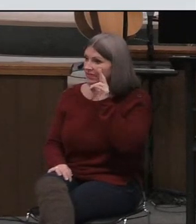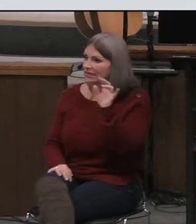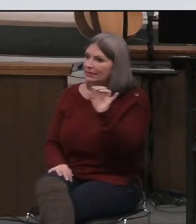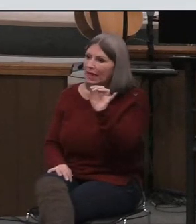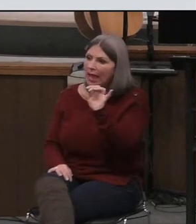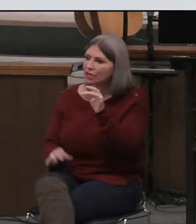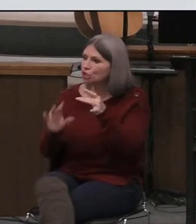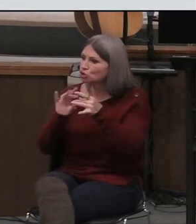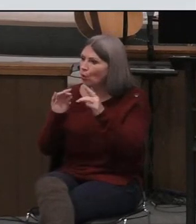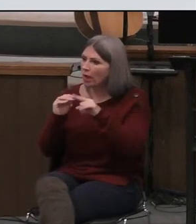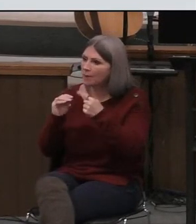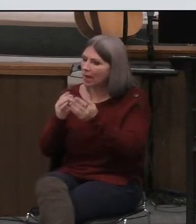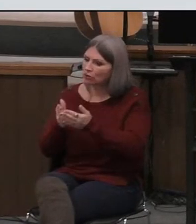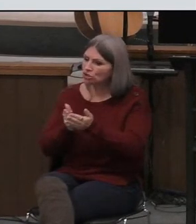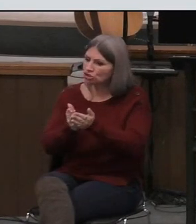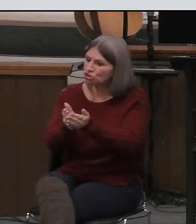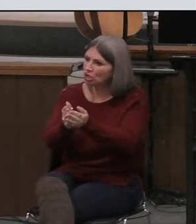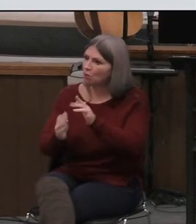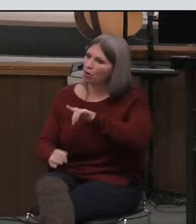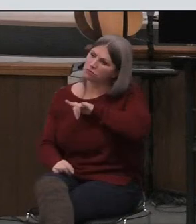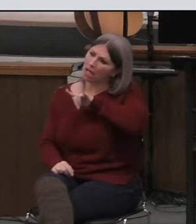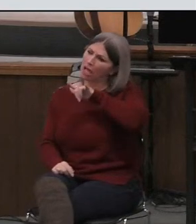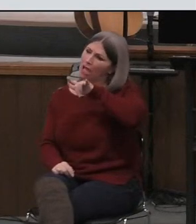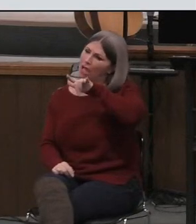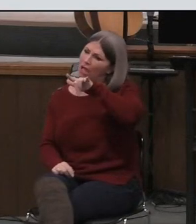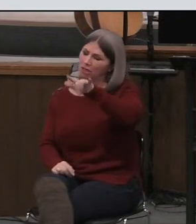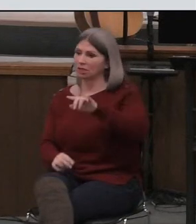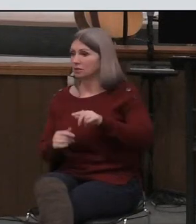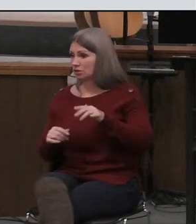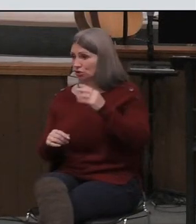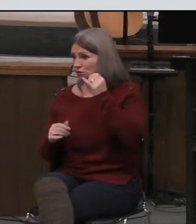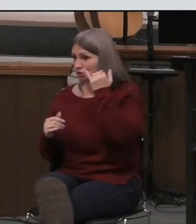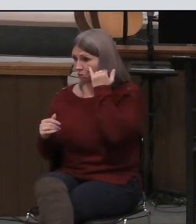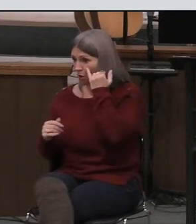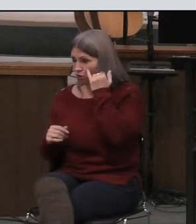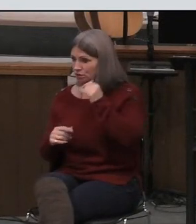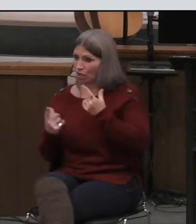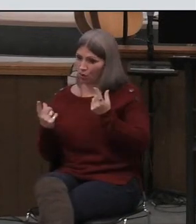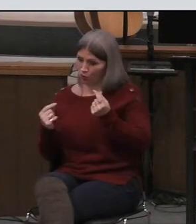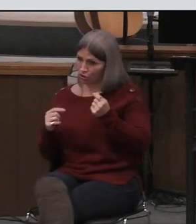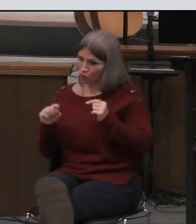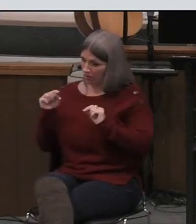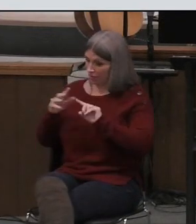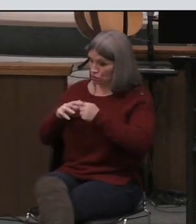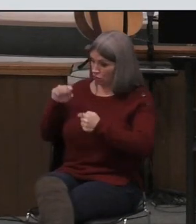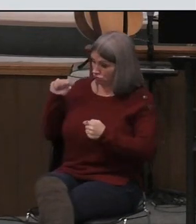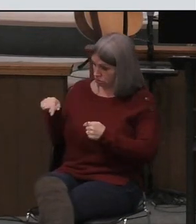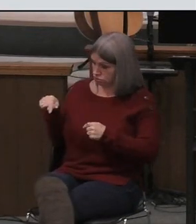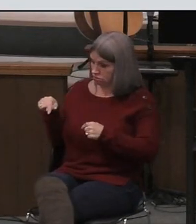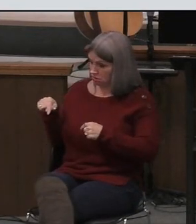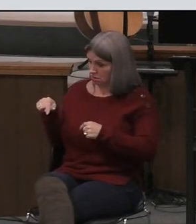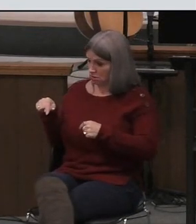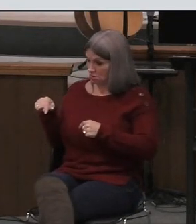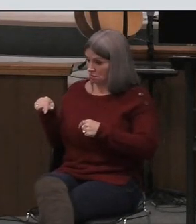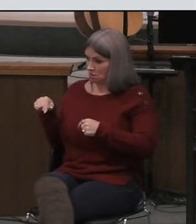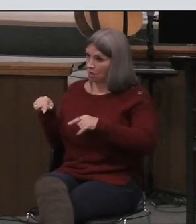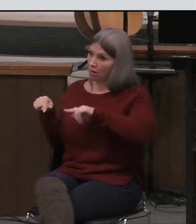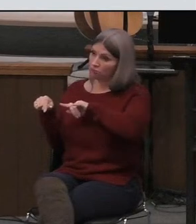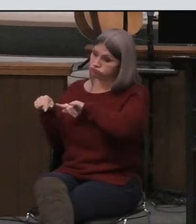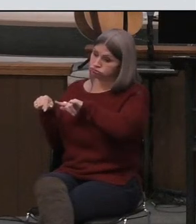plane. If it's traveling a long distance, it's at the right starting point. But if it gets